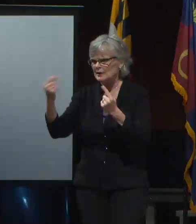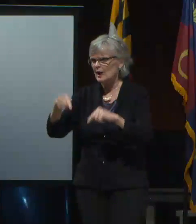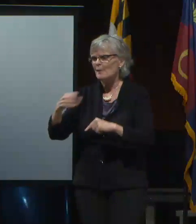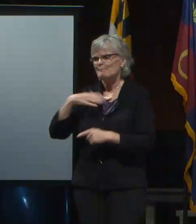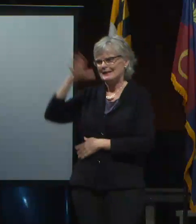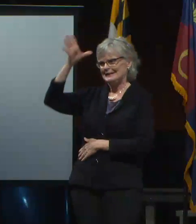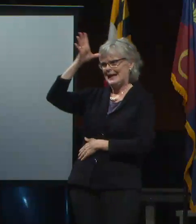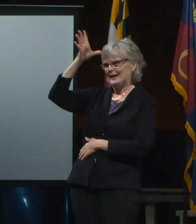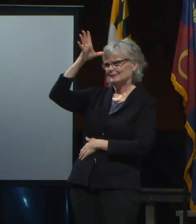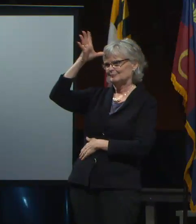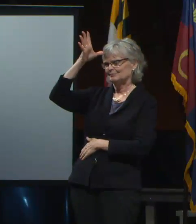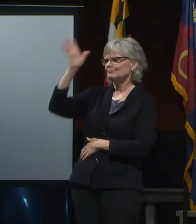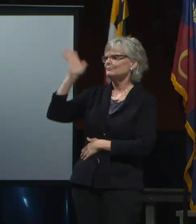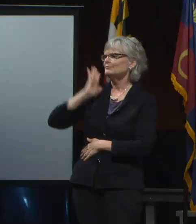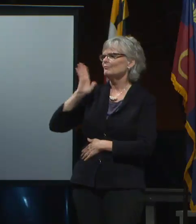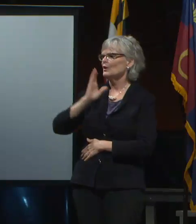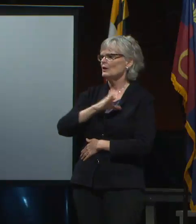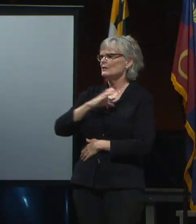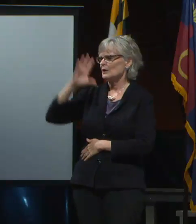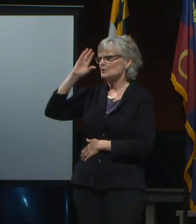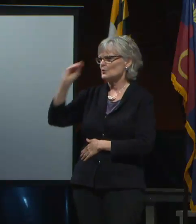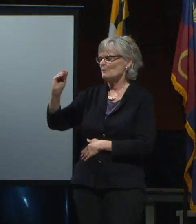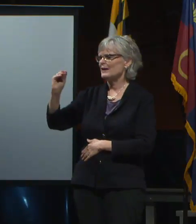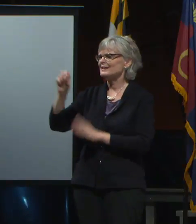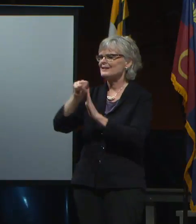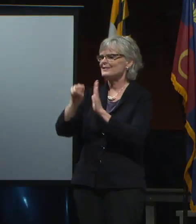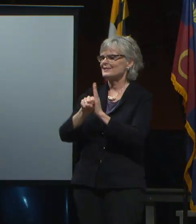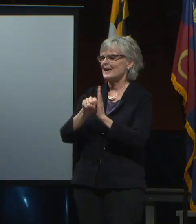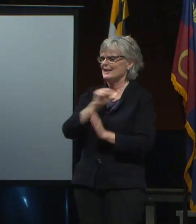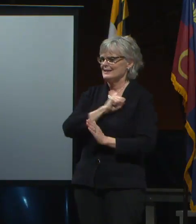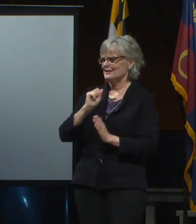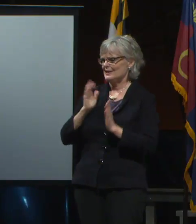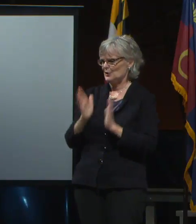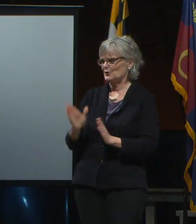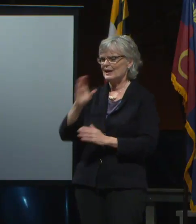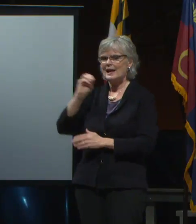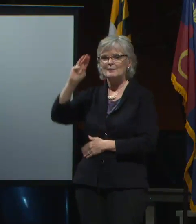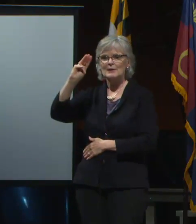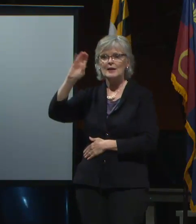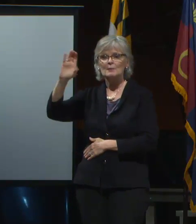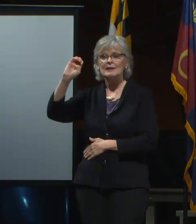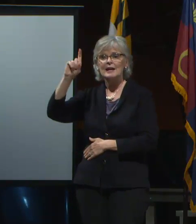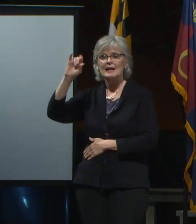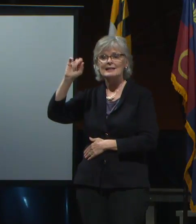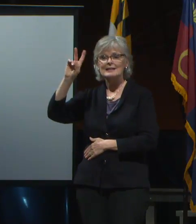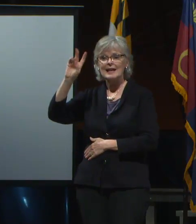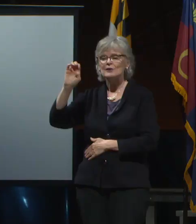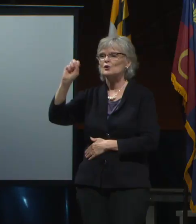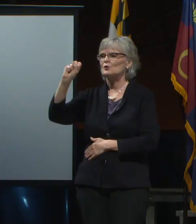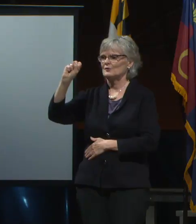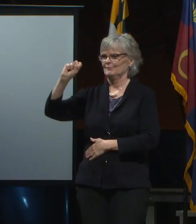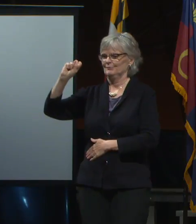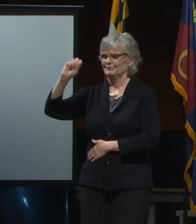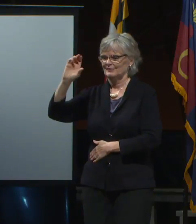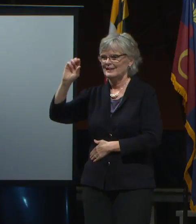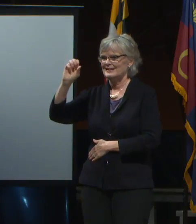My dad, former councilman, state senator, and Montgomery County executive, Sid Kramer.